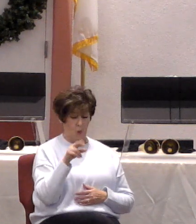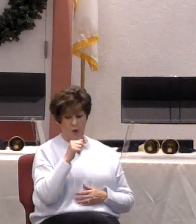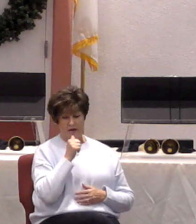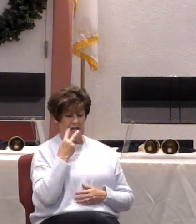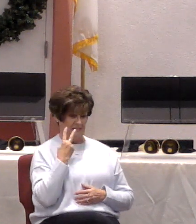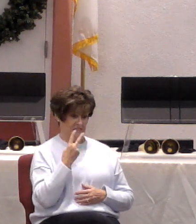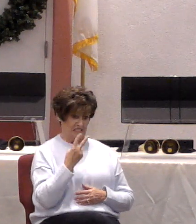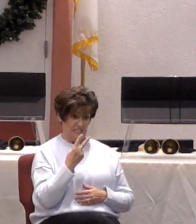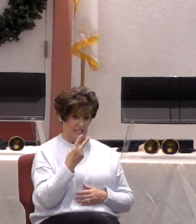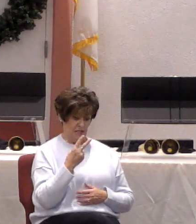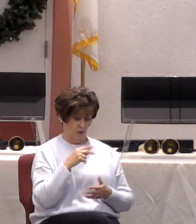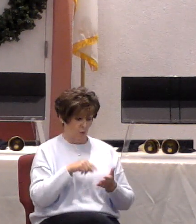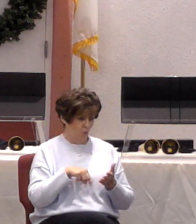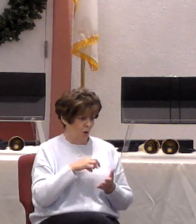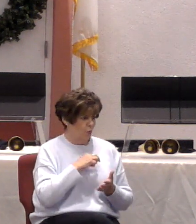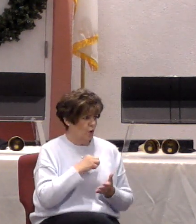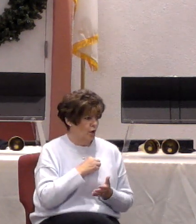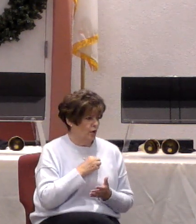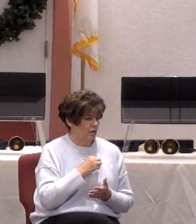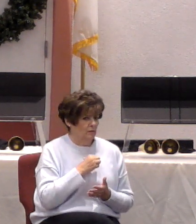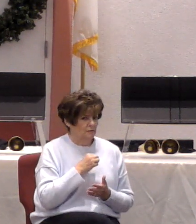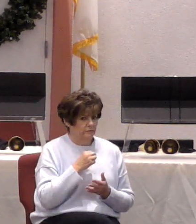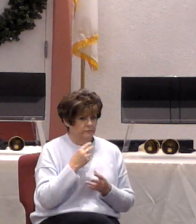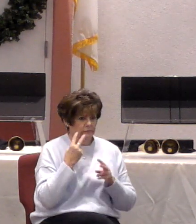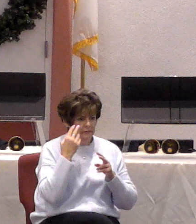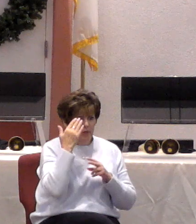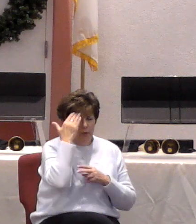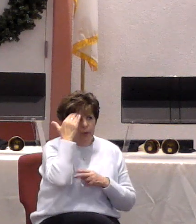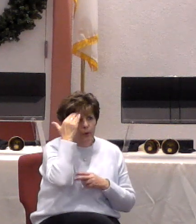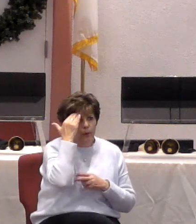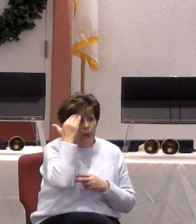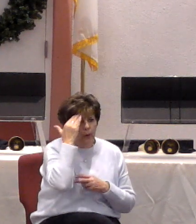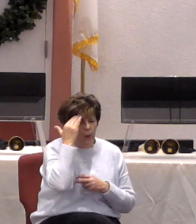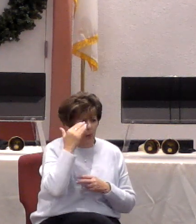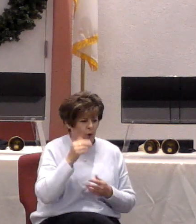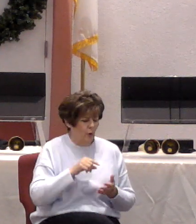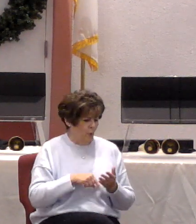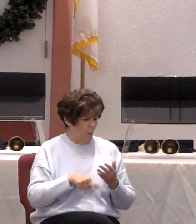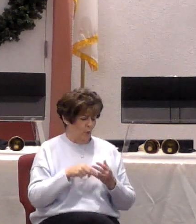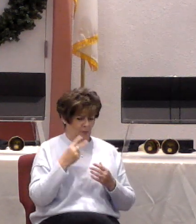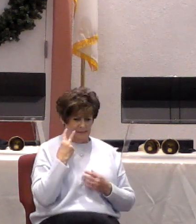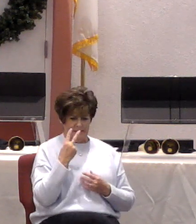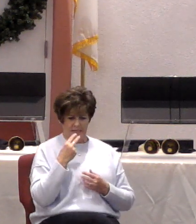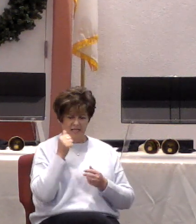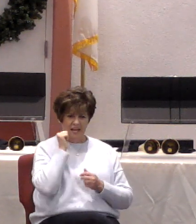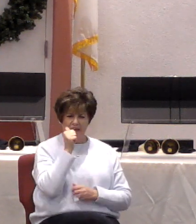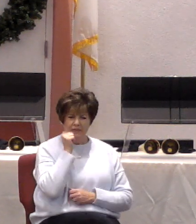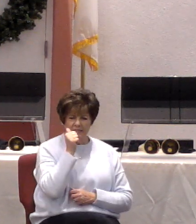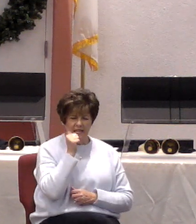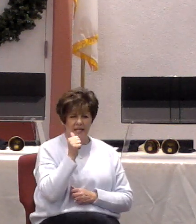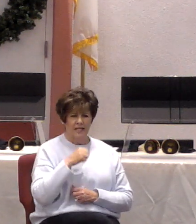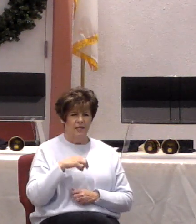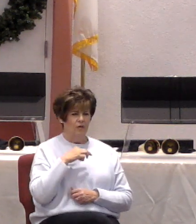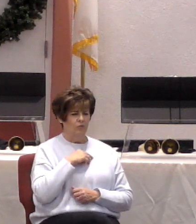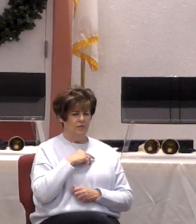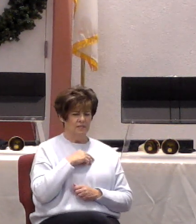too familiar with. The familiar, what you interact with every day, you lose track of.